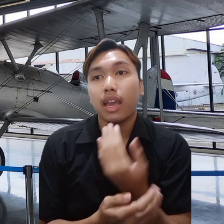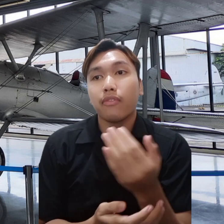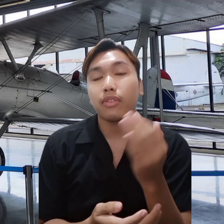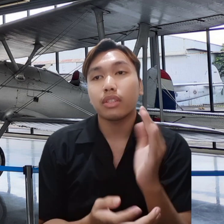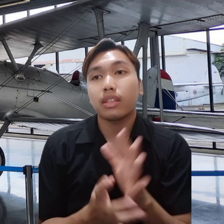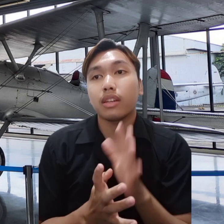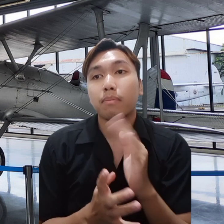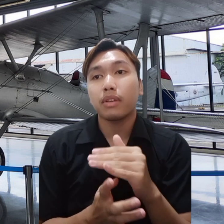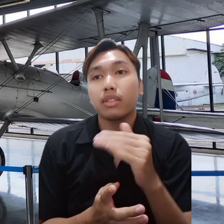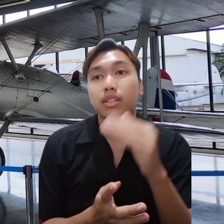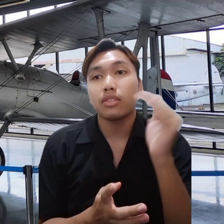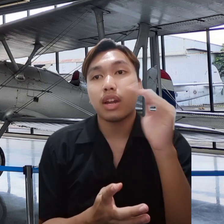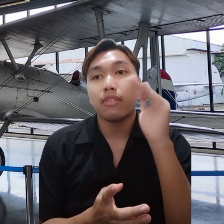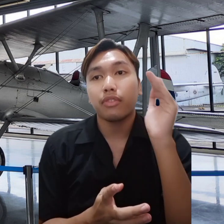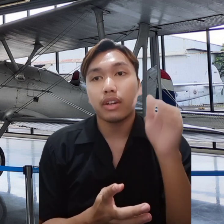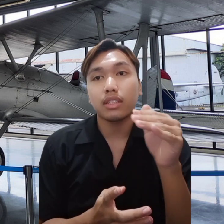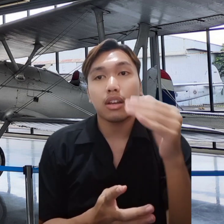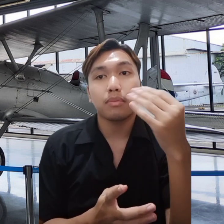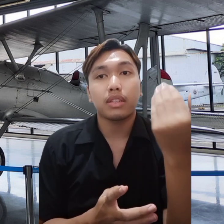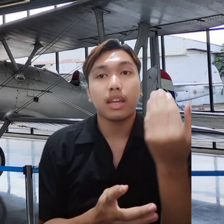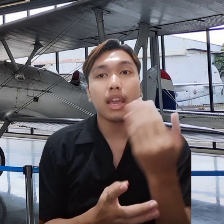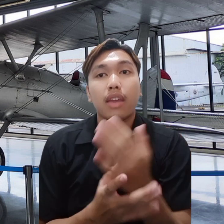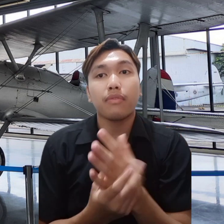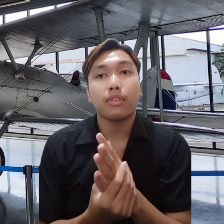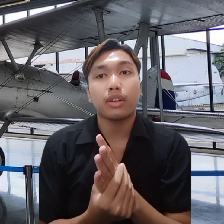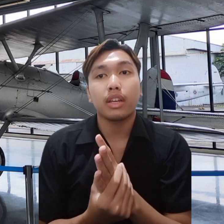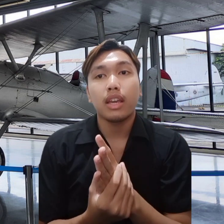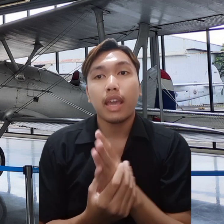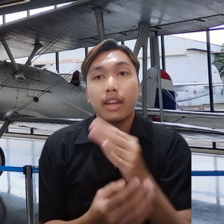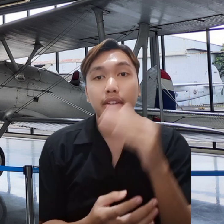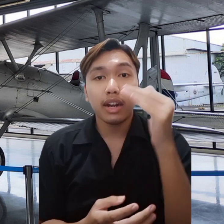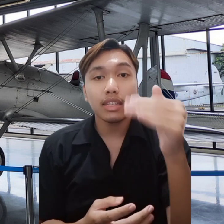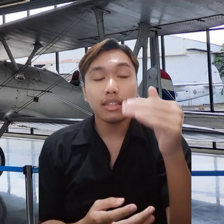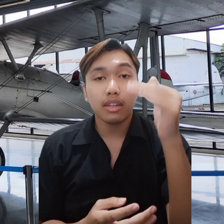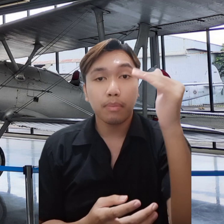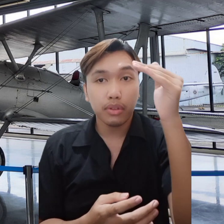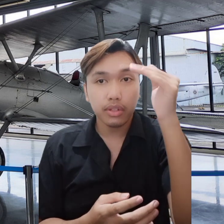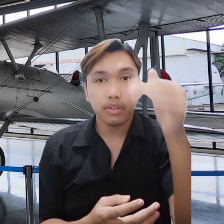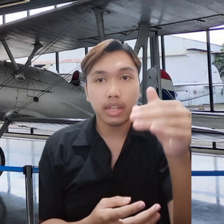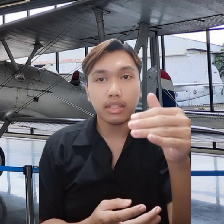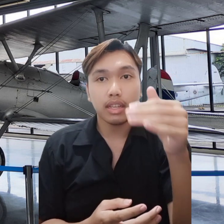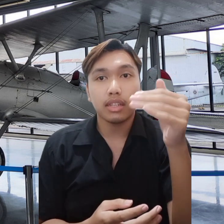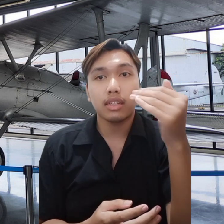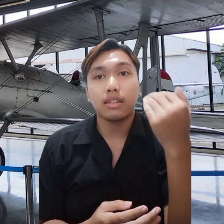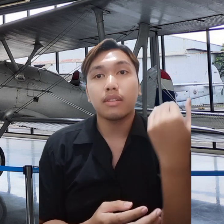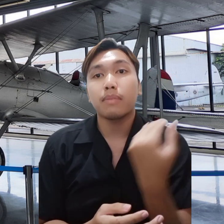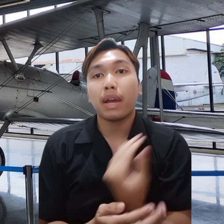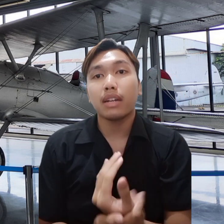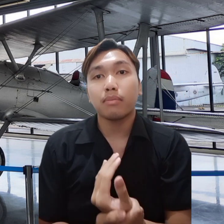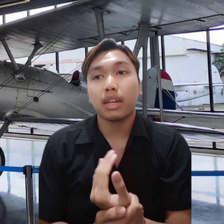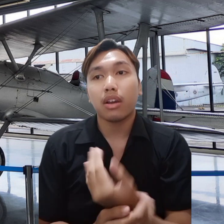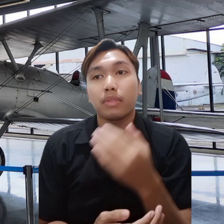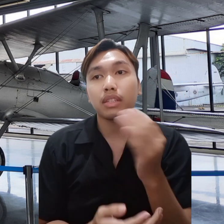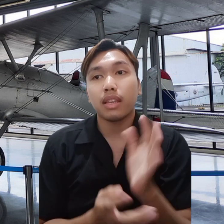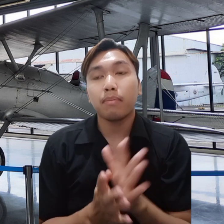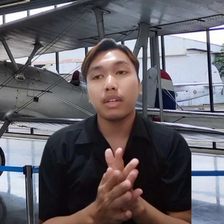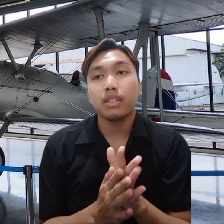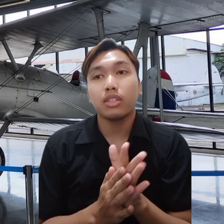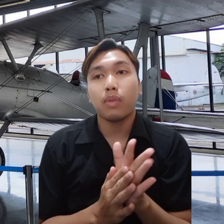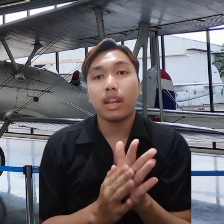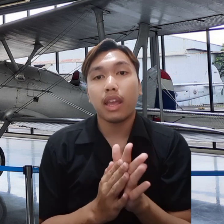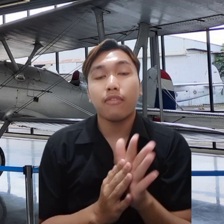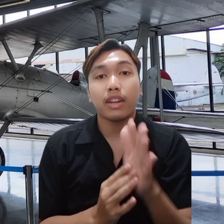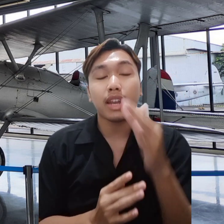Thai Airport in the museum the transference of the Thai airport and casted the portraits in the department of